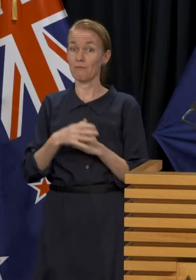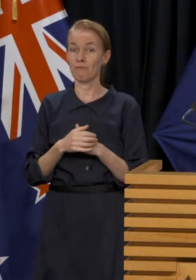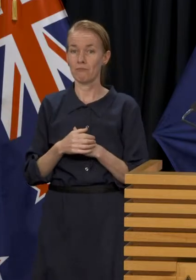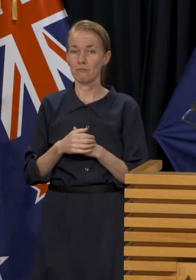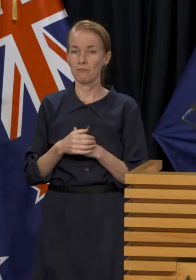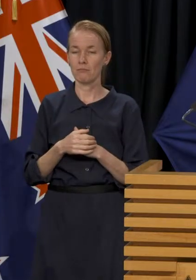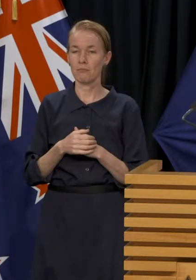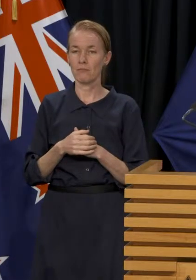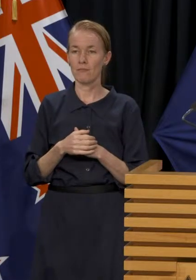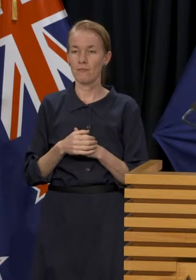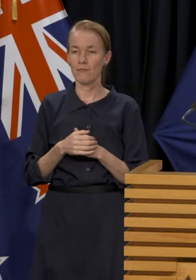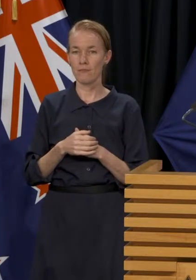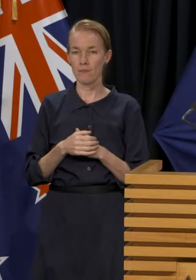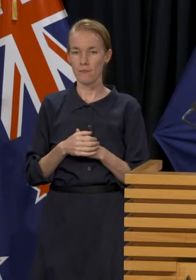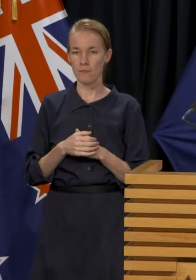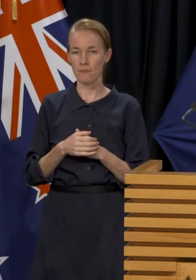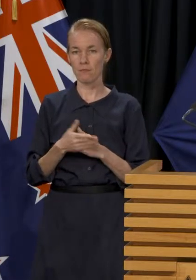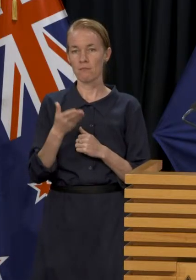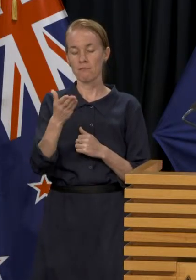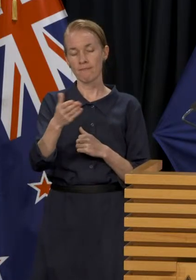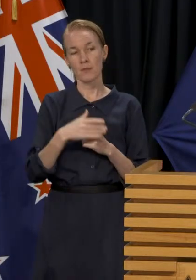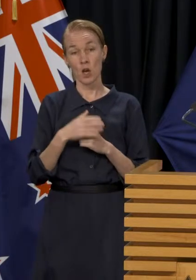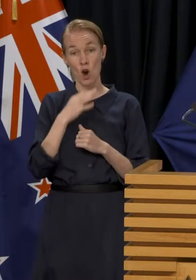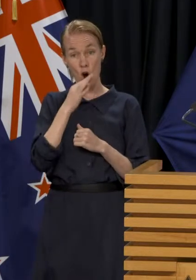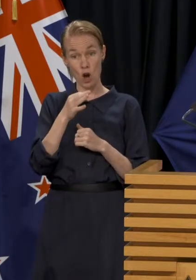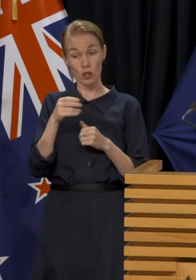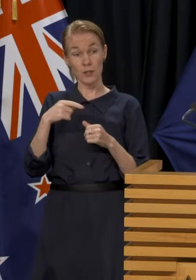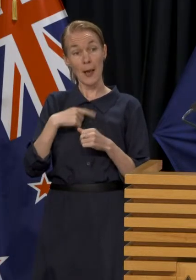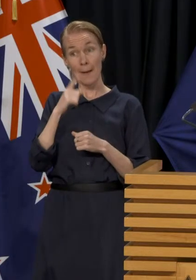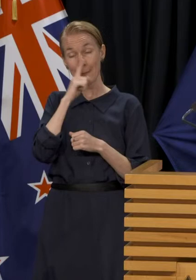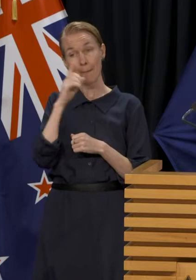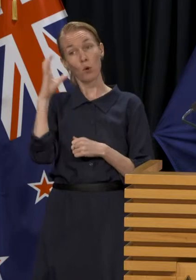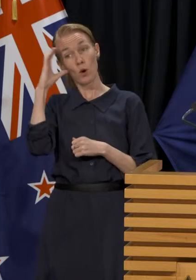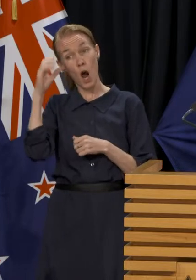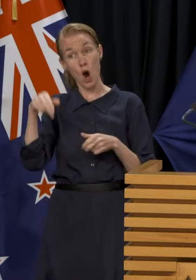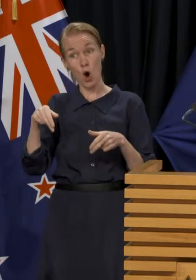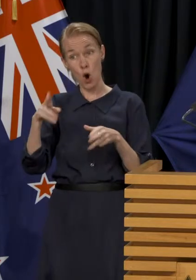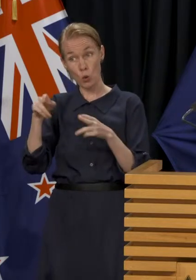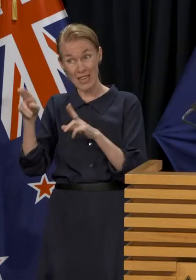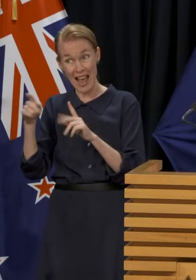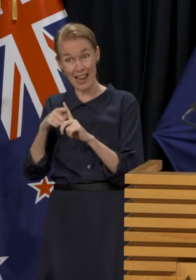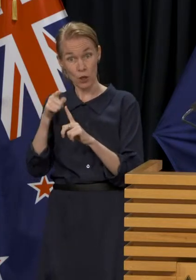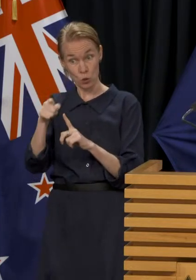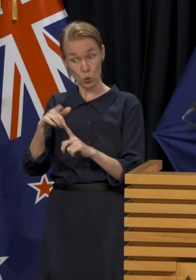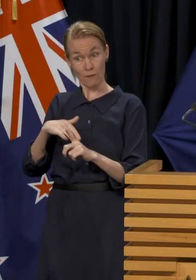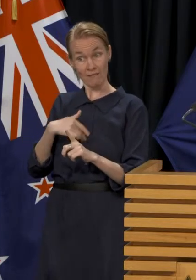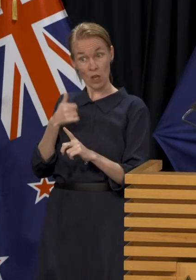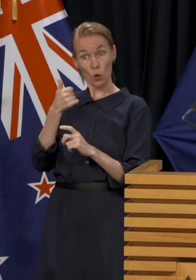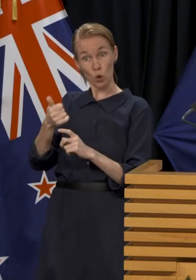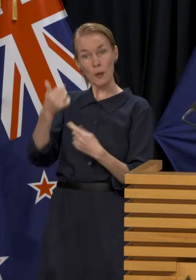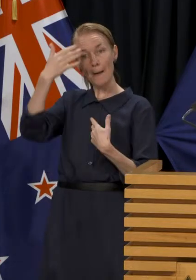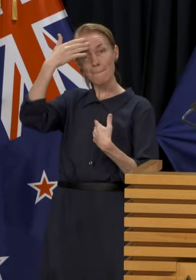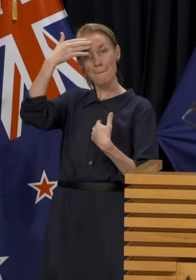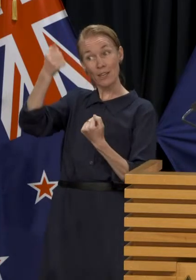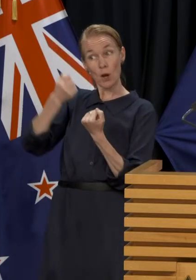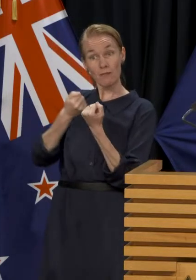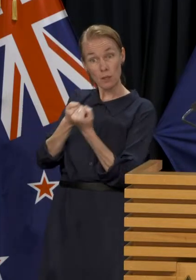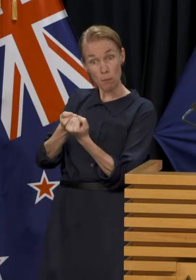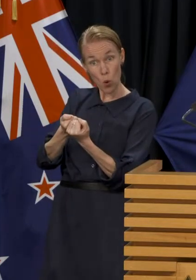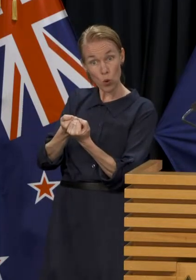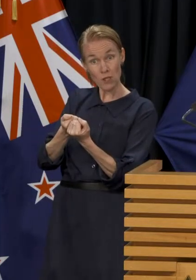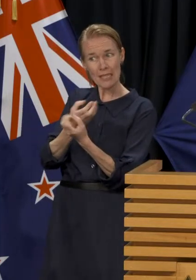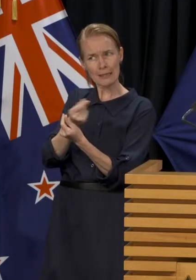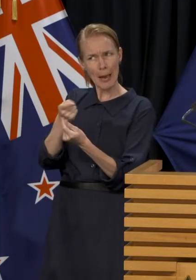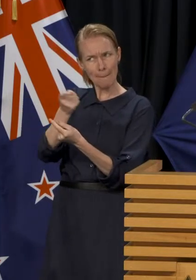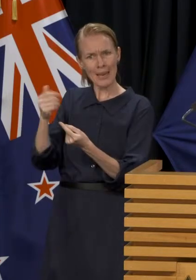support that is being given to those in the isolation hotels? Look, one of the first things I did as Minister, as you may recall, if you can remember